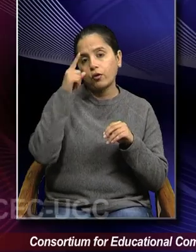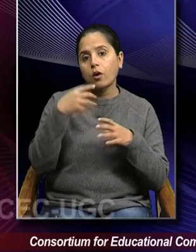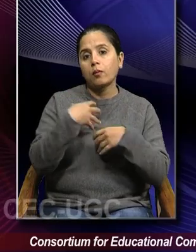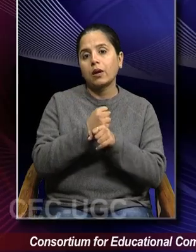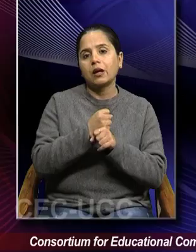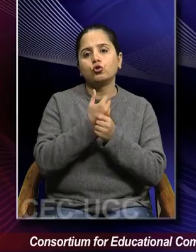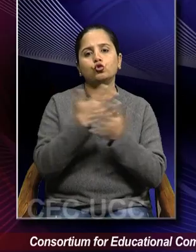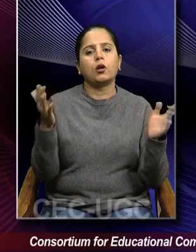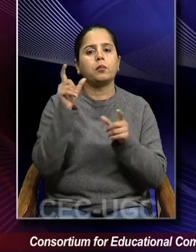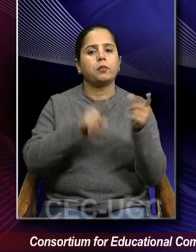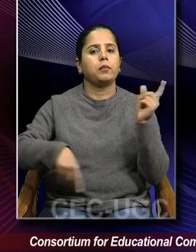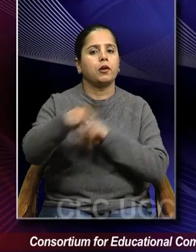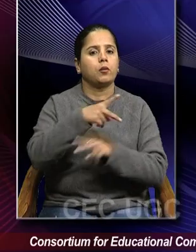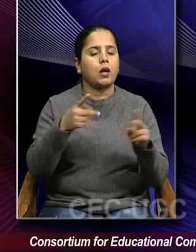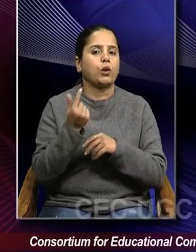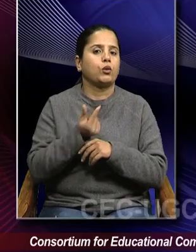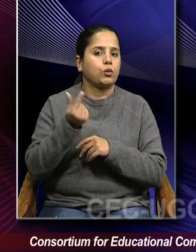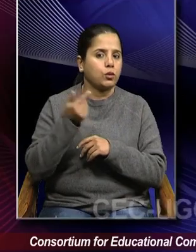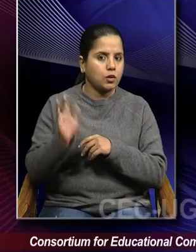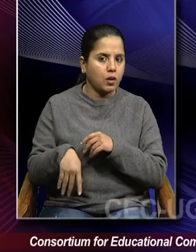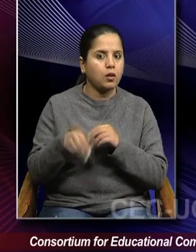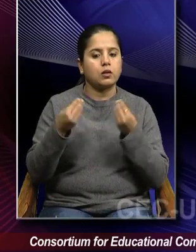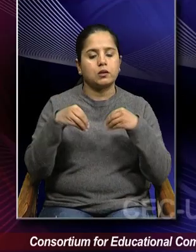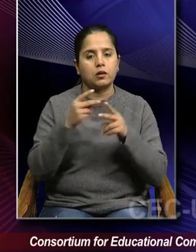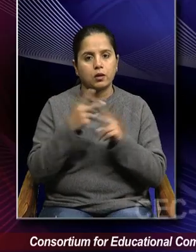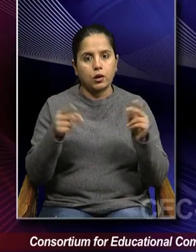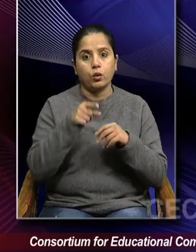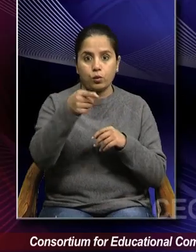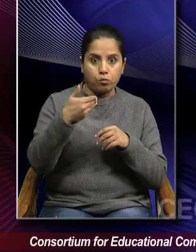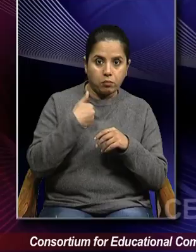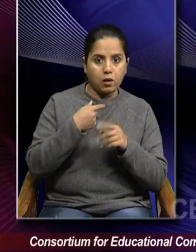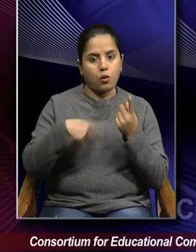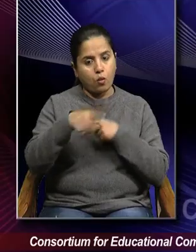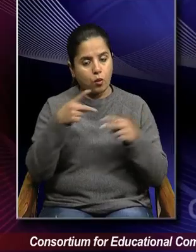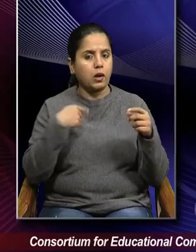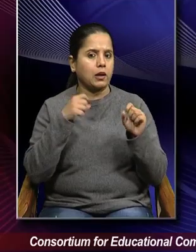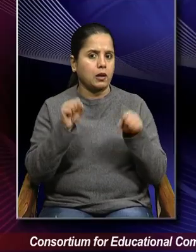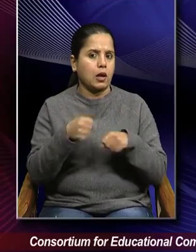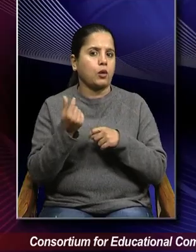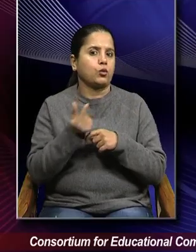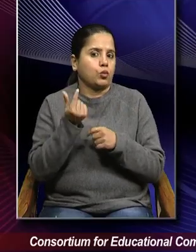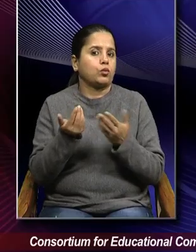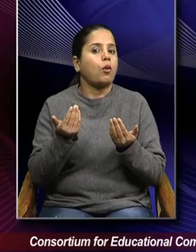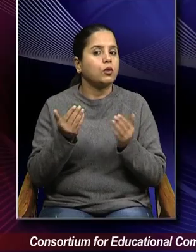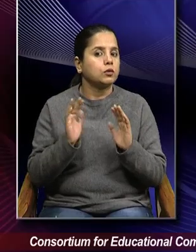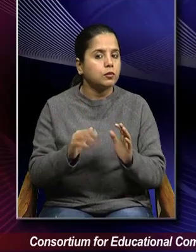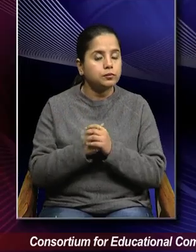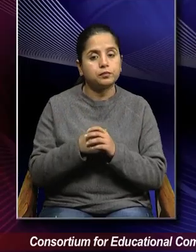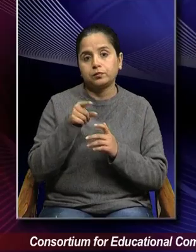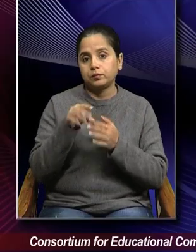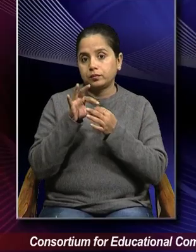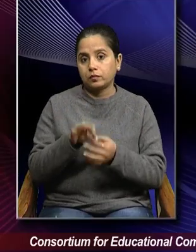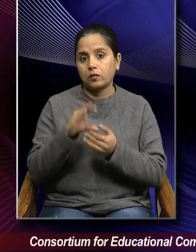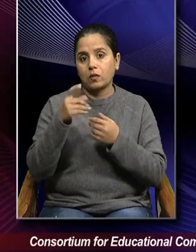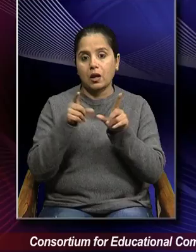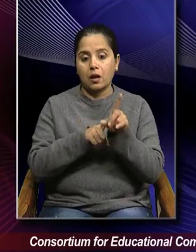general public, broad public uses in retail transactions like you and me, who can make use of this particular currency